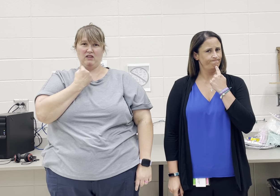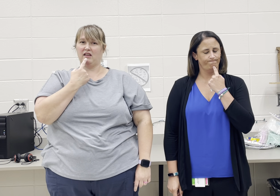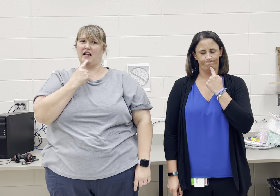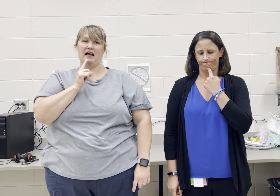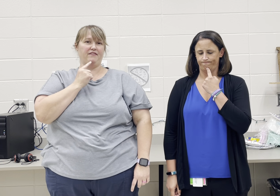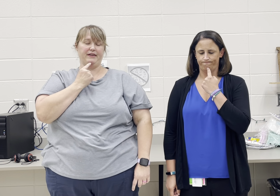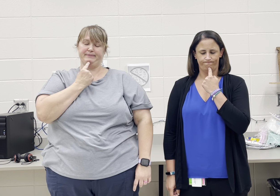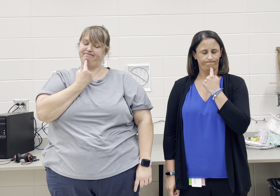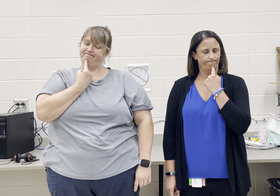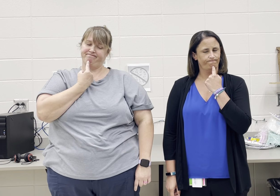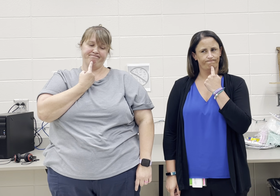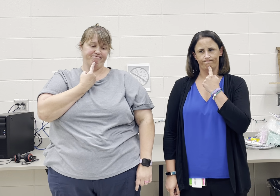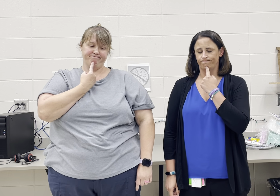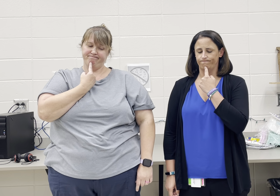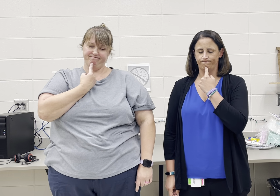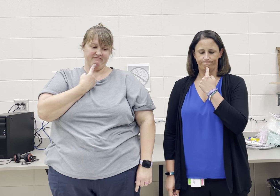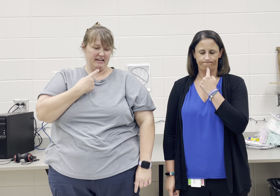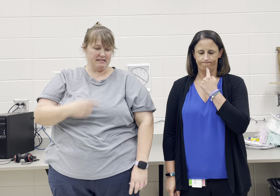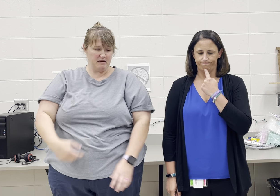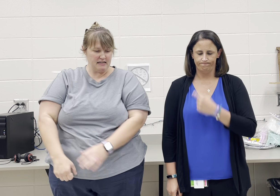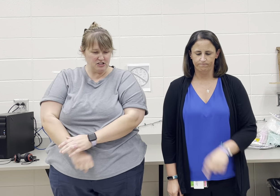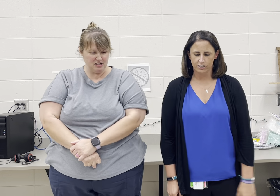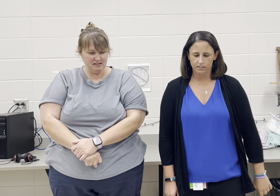Gotta have the face to match.